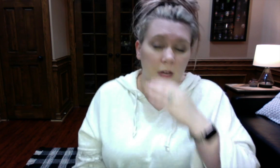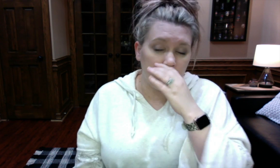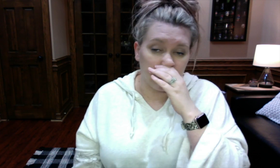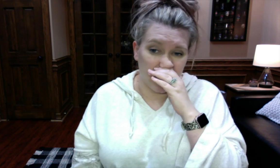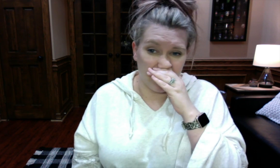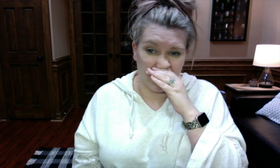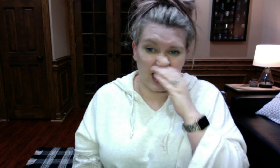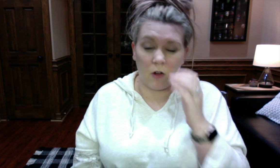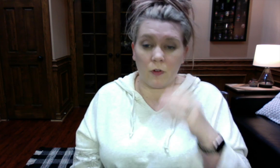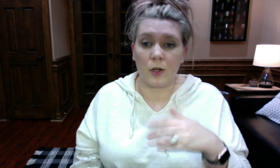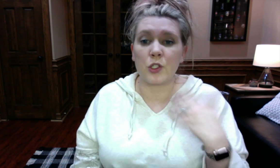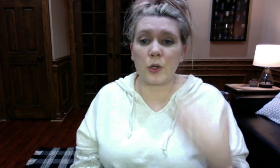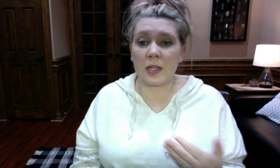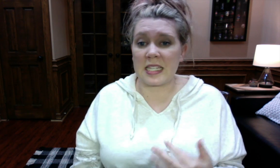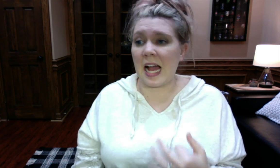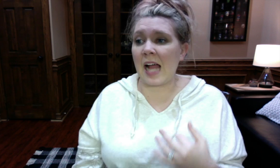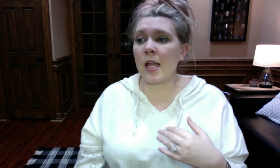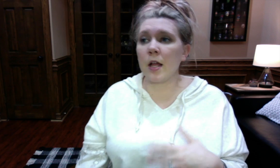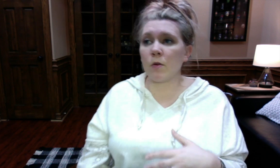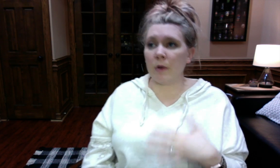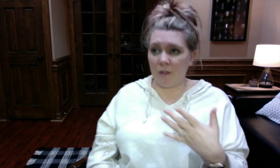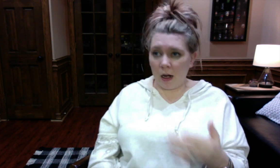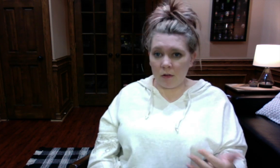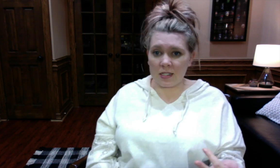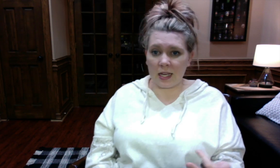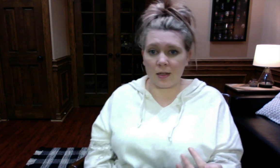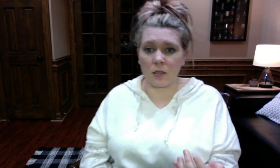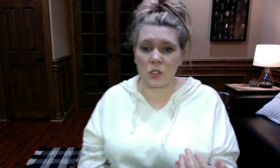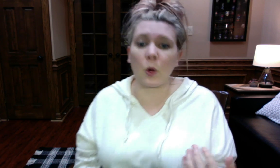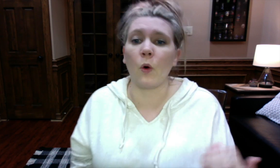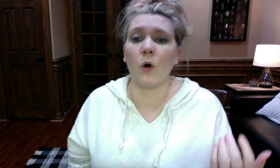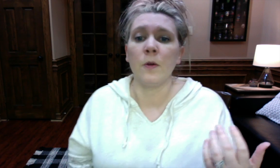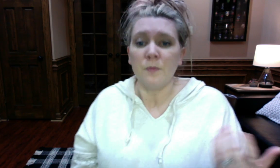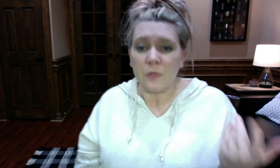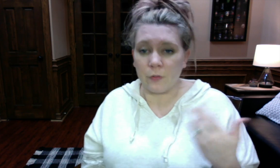videotape yourself doing this. Whenever I was in school for sign